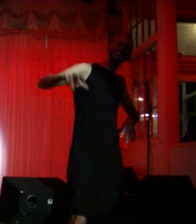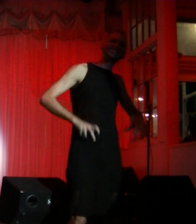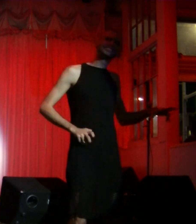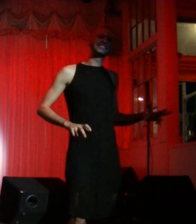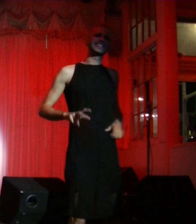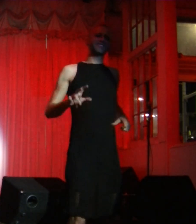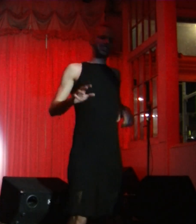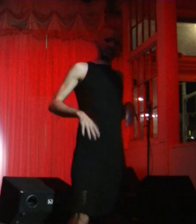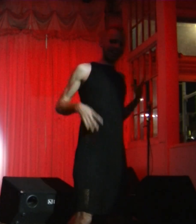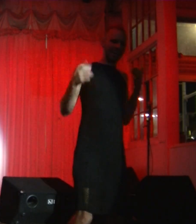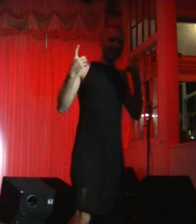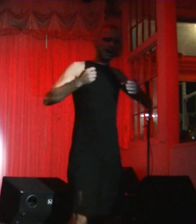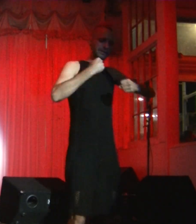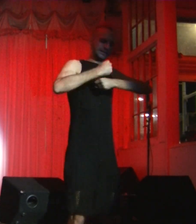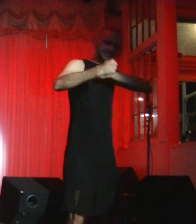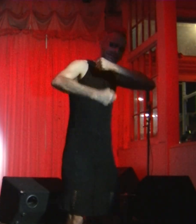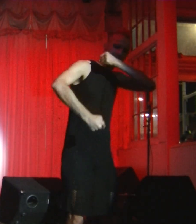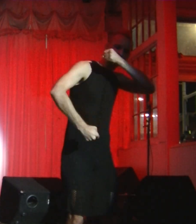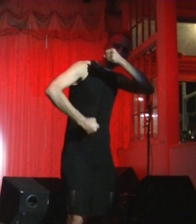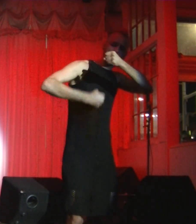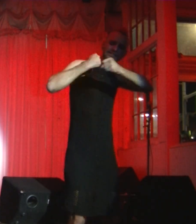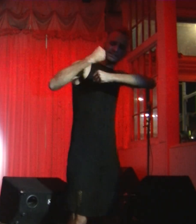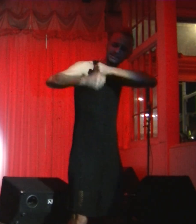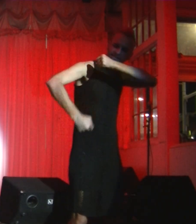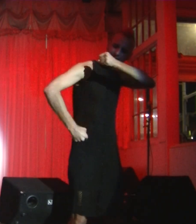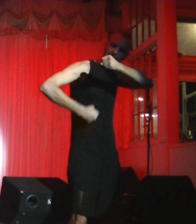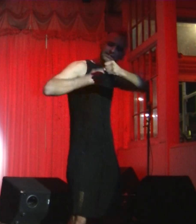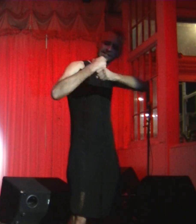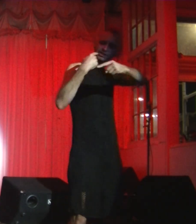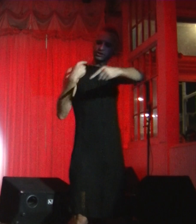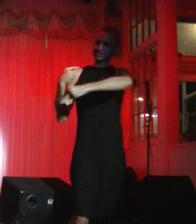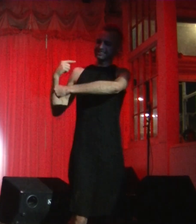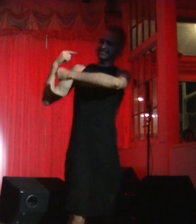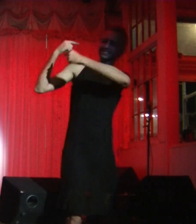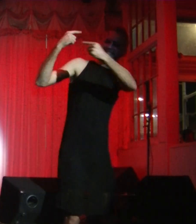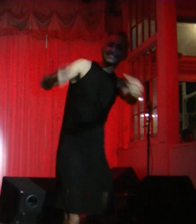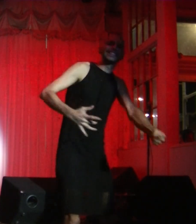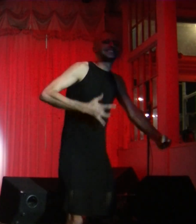every lap around the sun has felt since. Thank you.